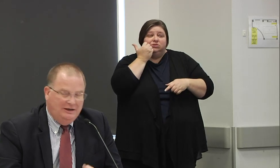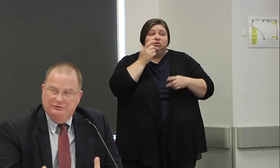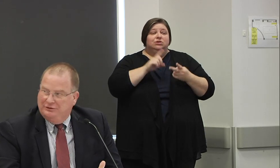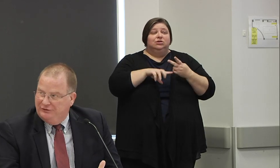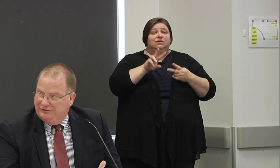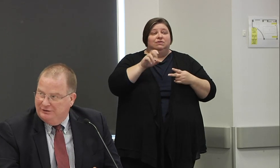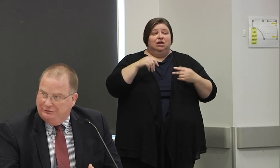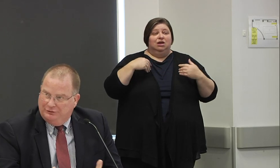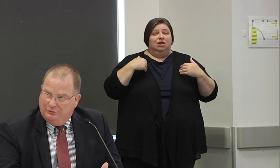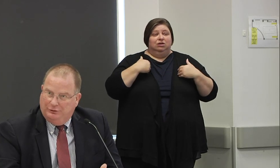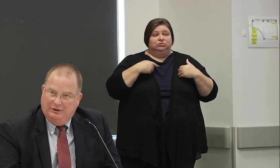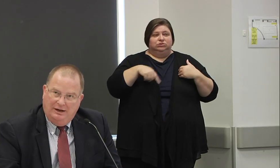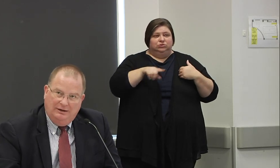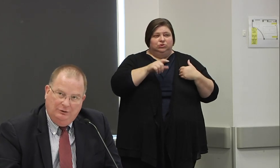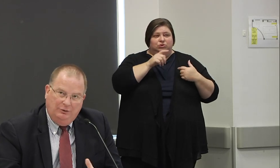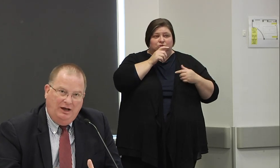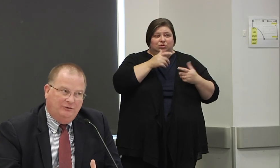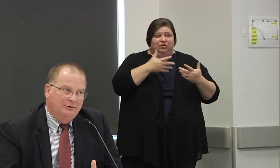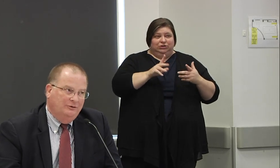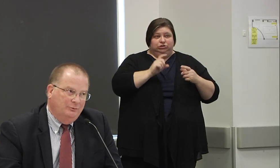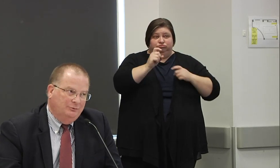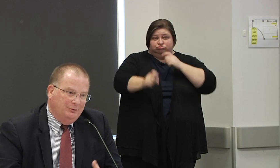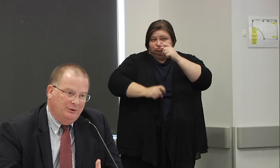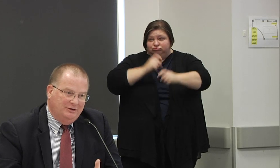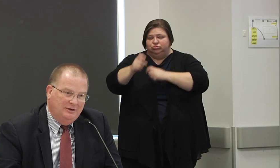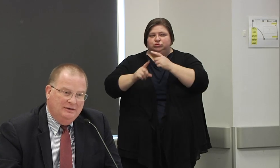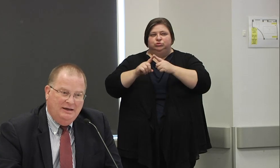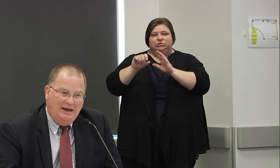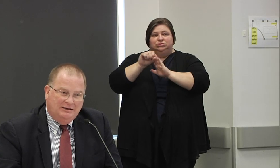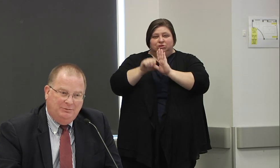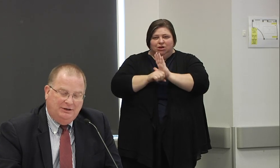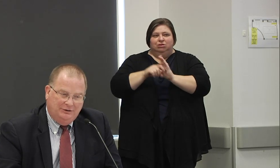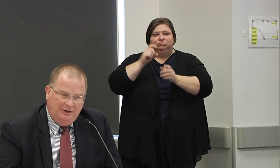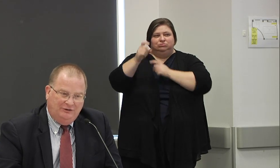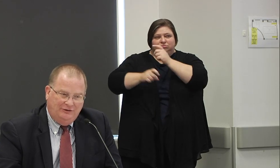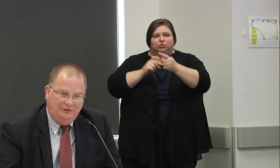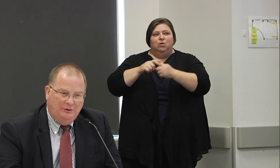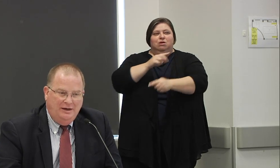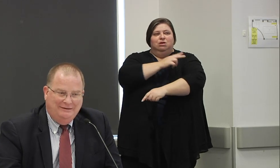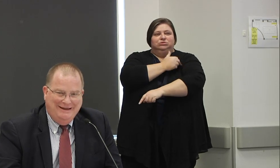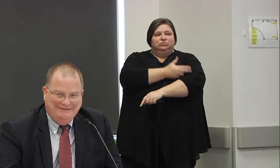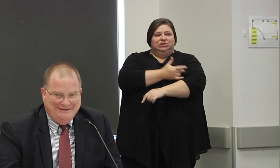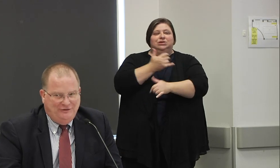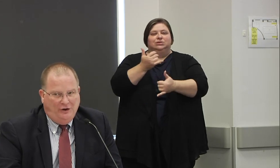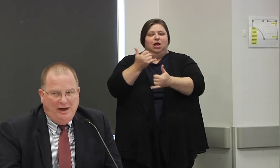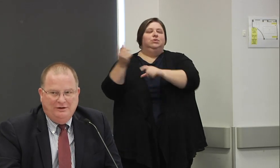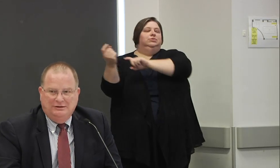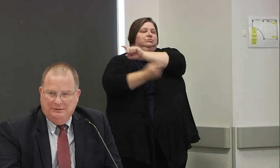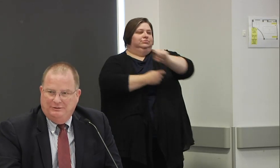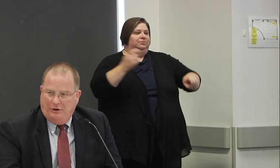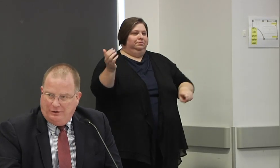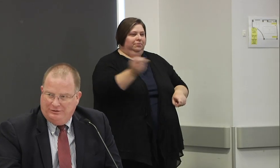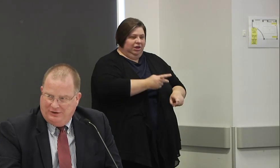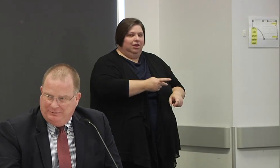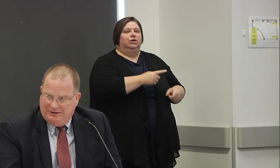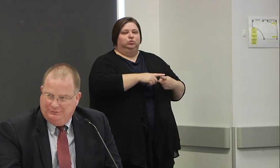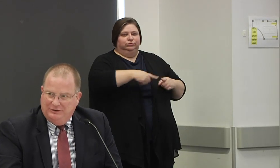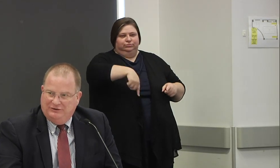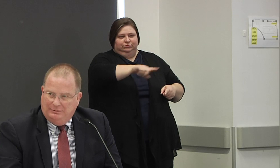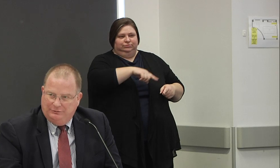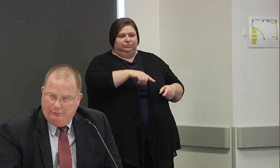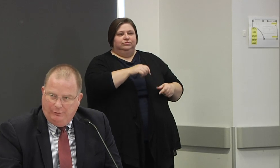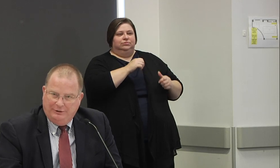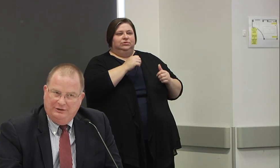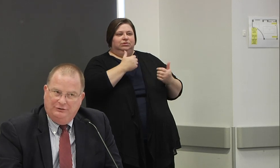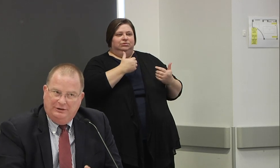either to the state or to local hospitals when we were at the peak of the crisis. So dentists are having a little bit of a harder time getting reestablished,